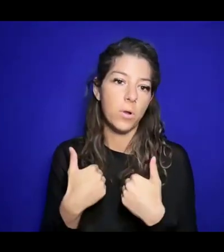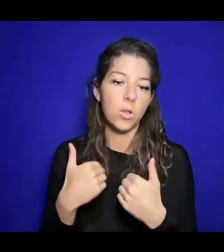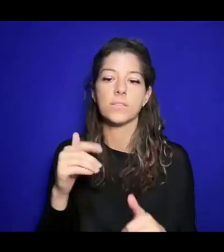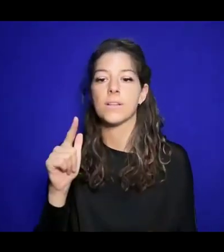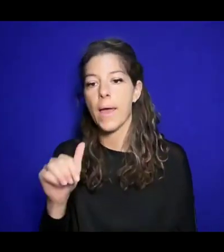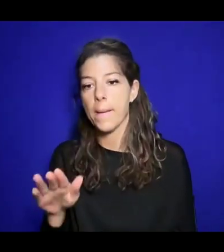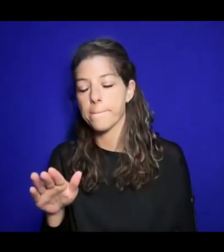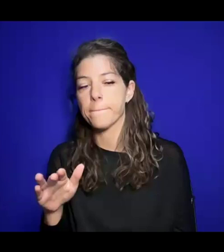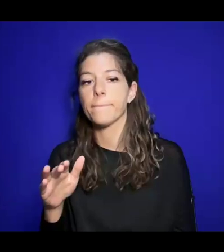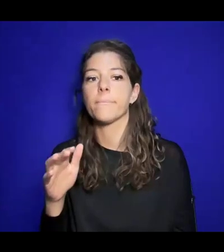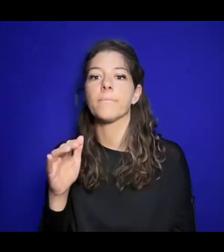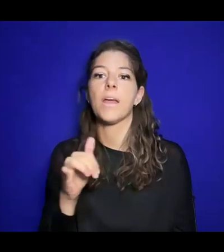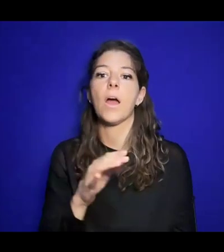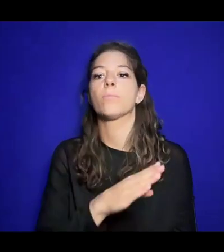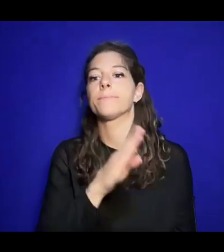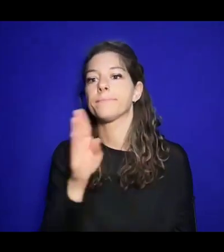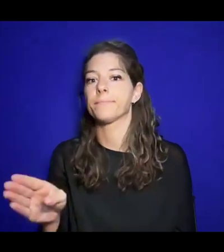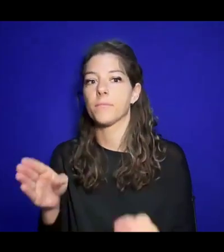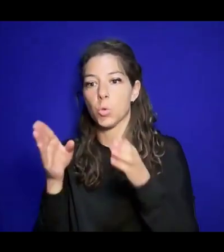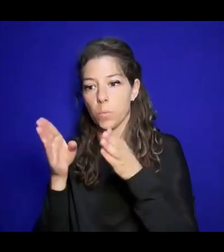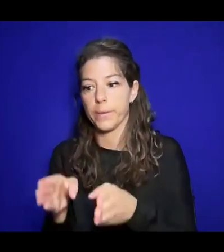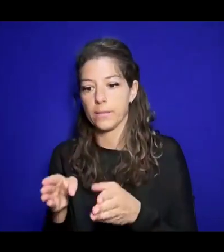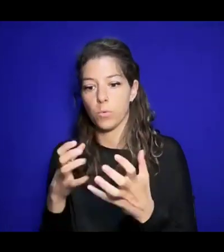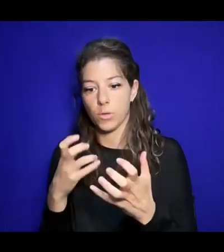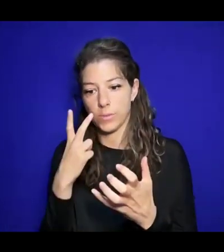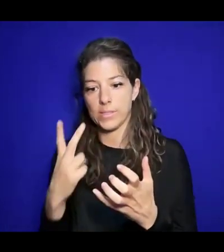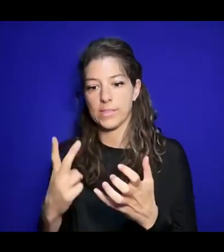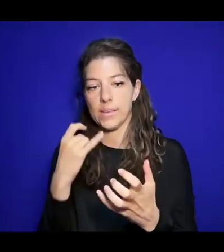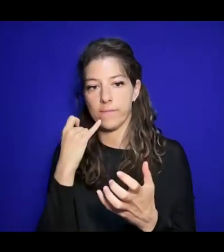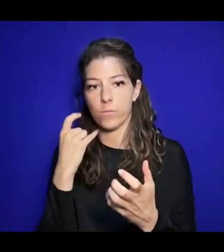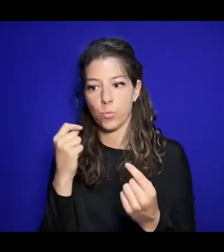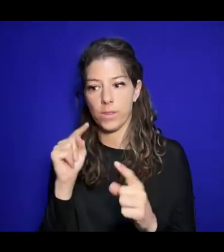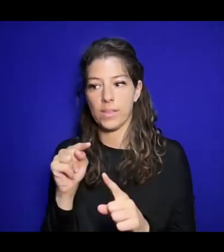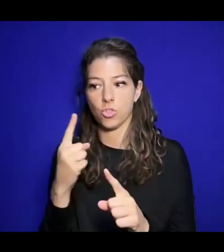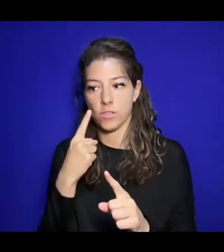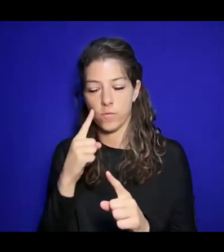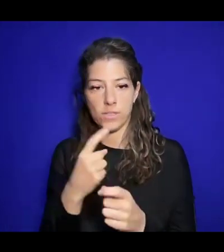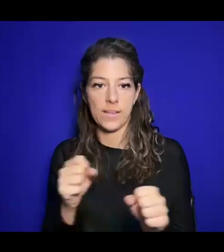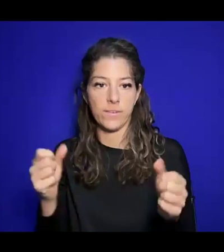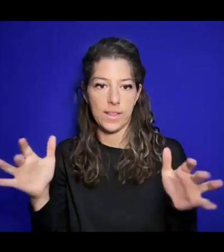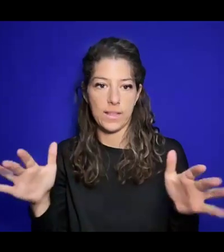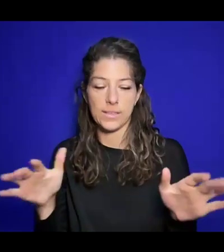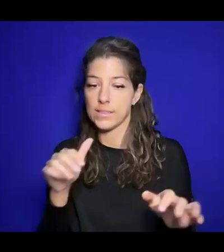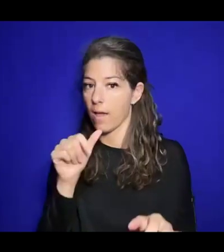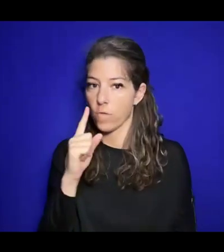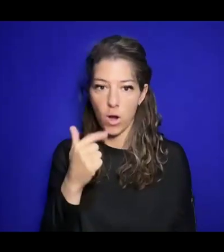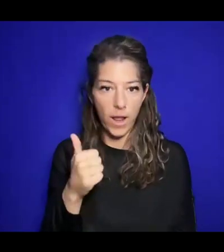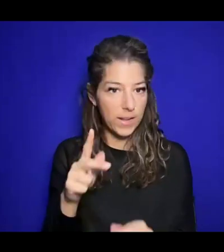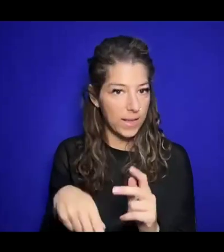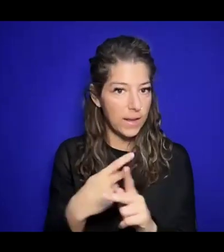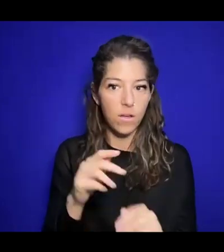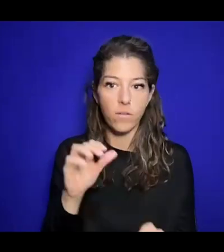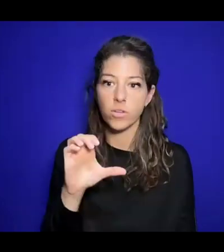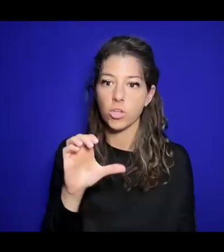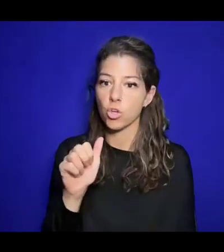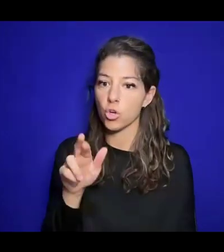laboratory. Now they're moving to humans. We just want to see if we do this just for safety. It is not for any kind of cure.